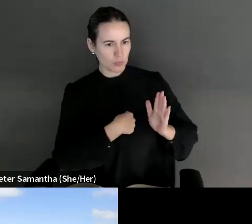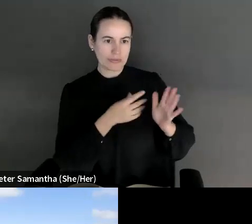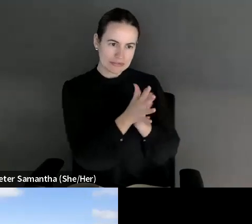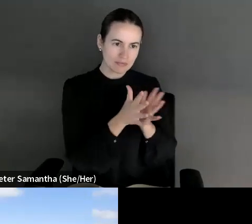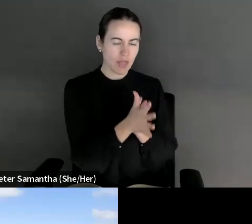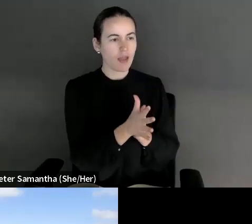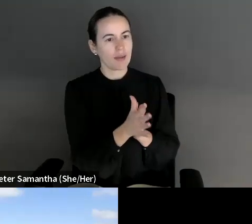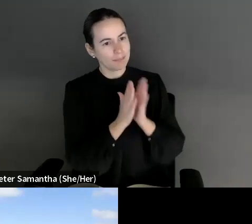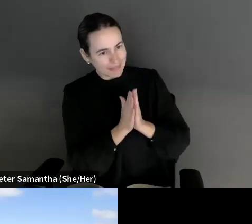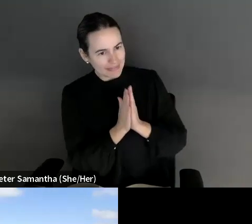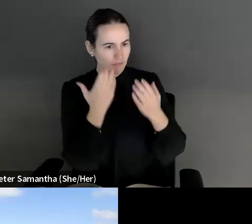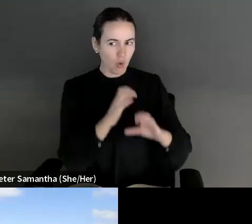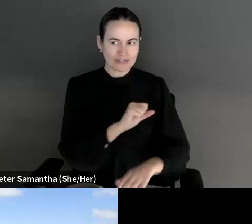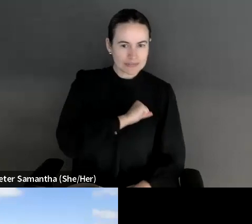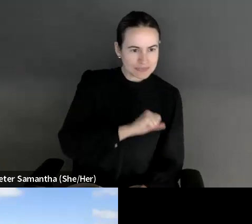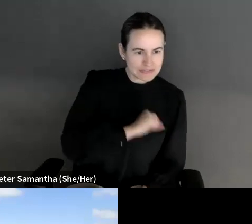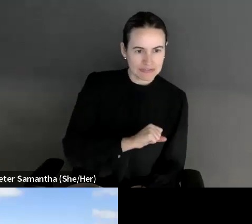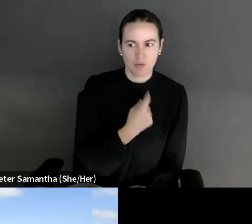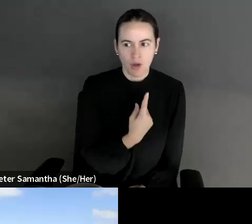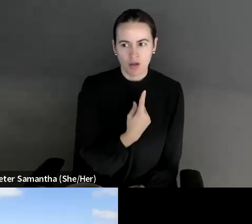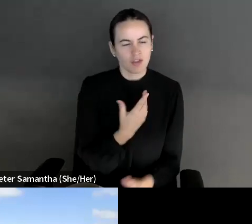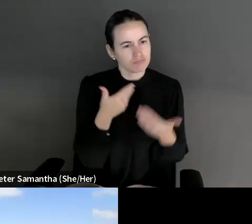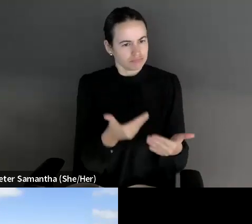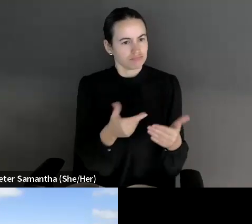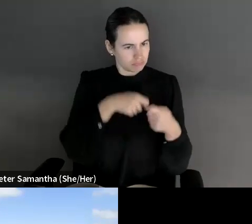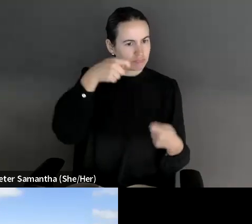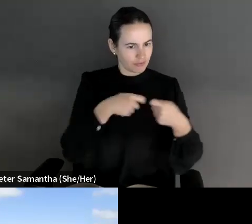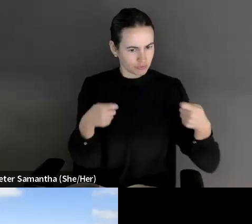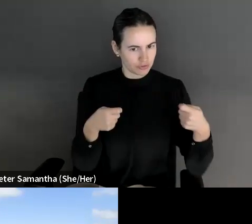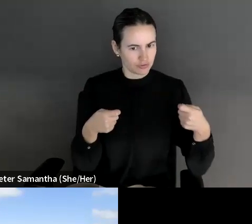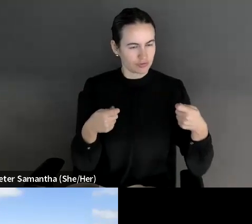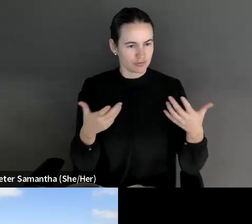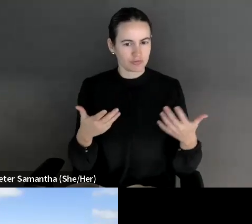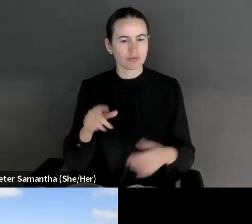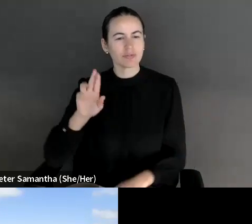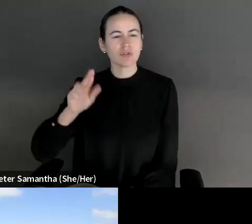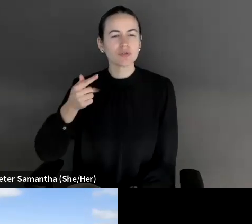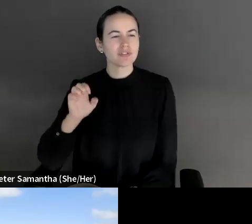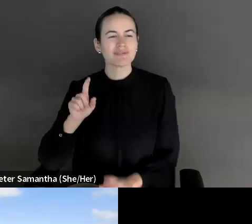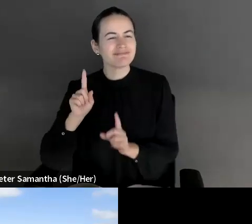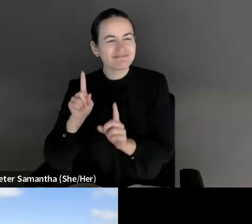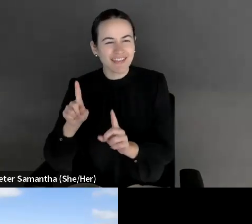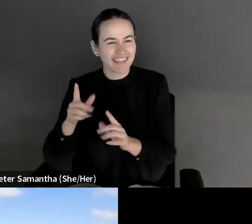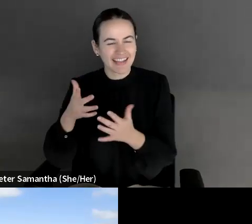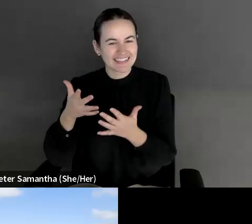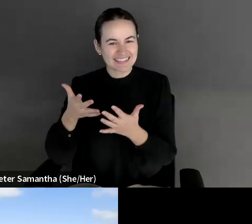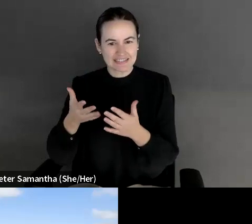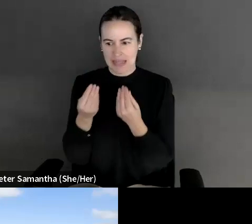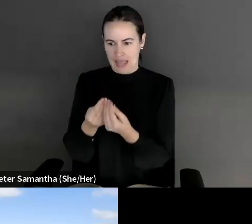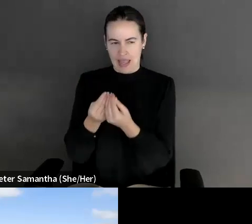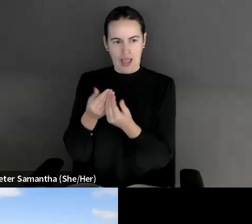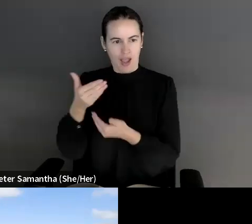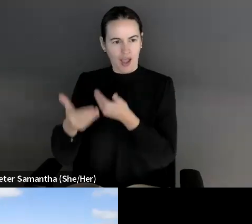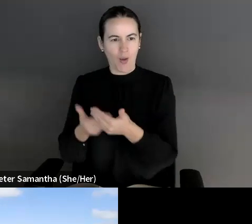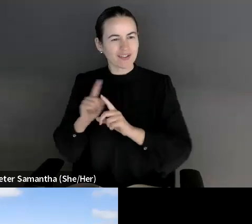fluency, then that is what we will measure. But that's operationalized fluency. That's not perceived.